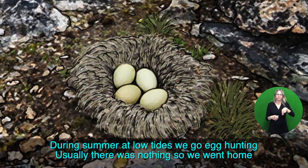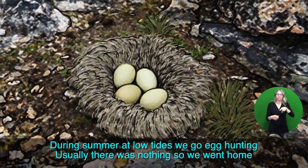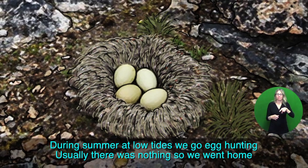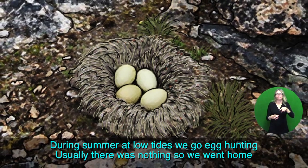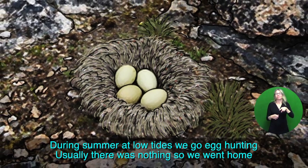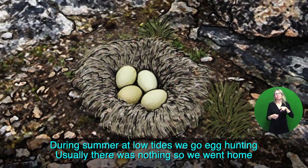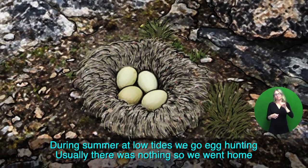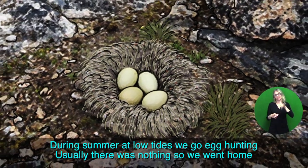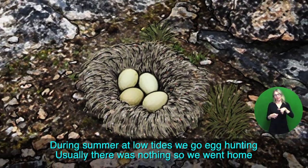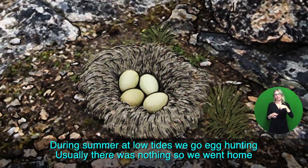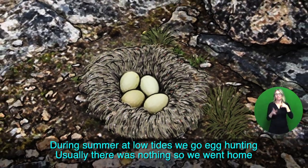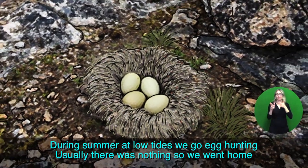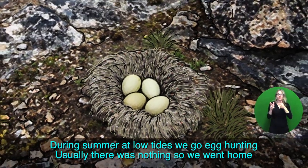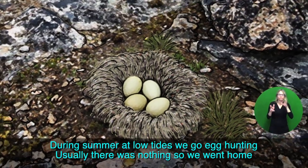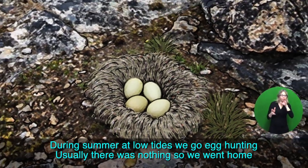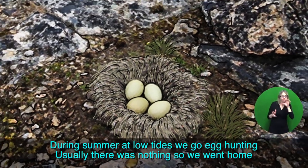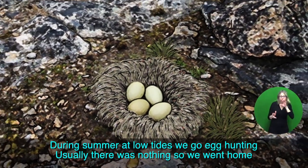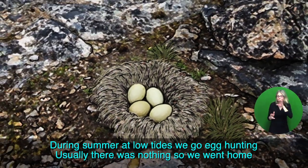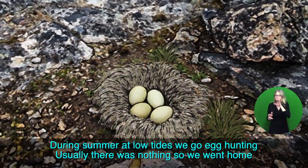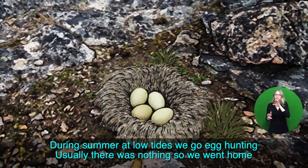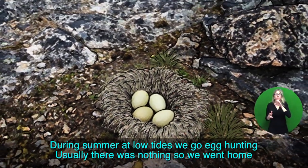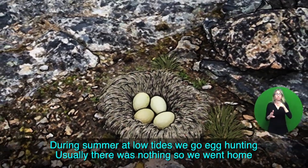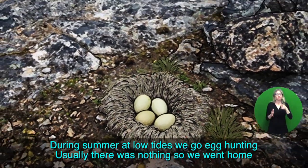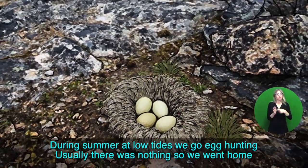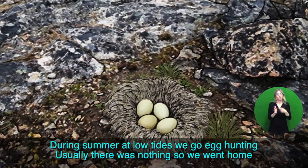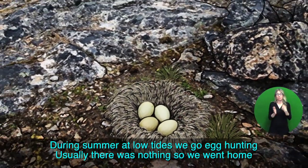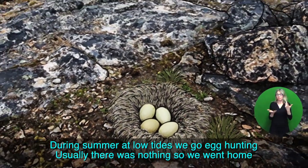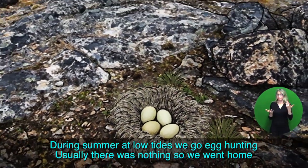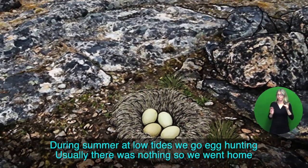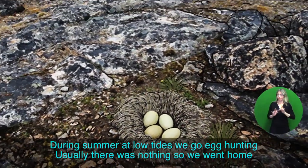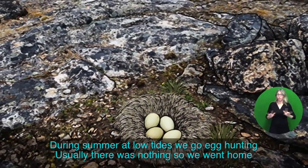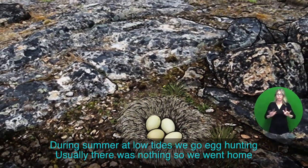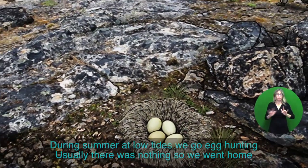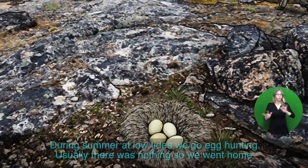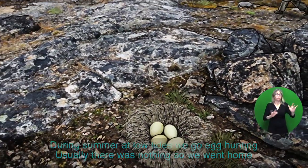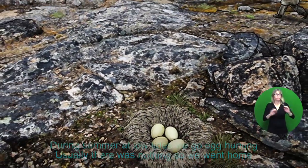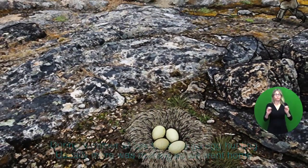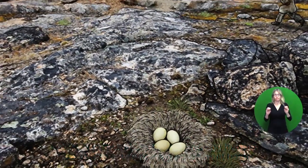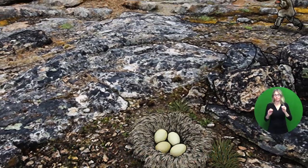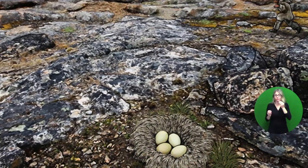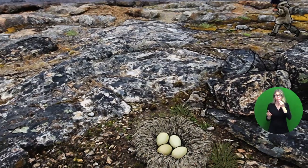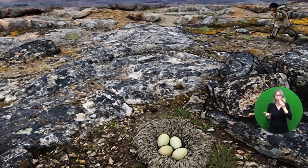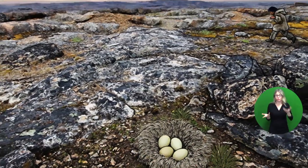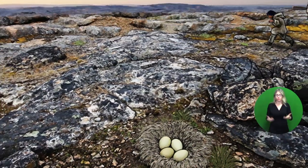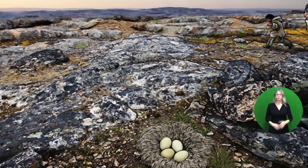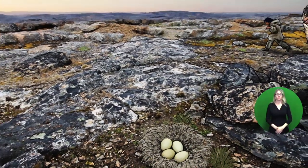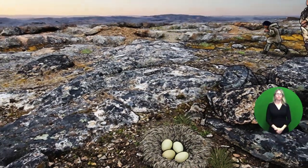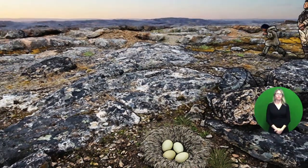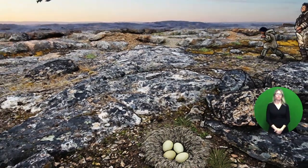hunting. Usually there's nothing. There were nothing, so they went home. Okay.